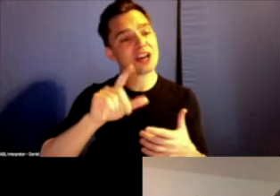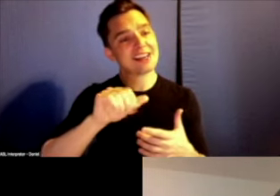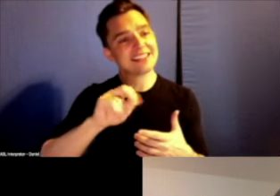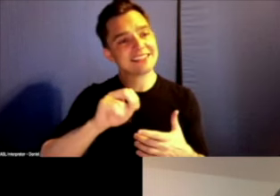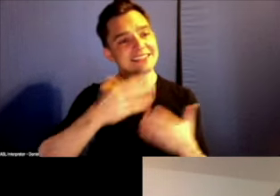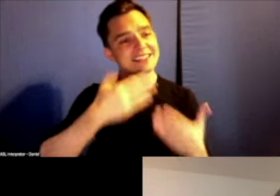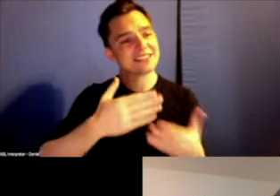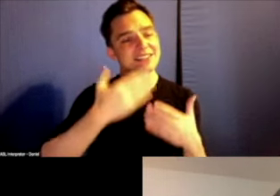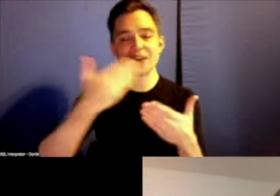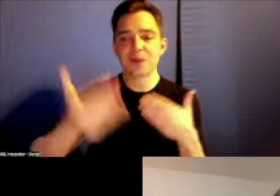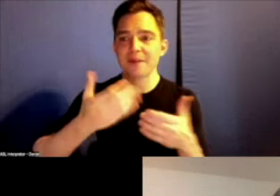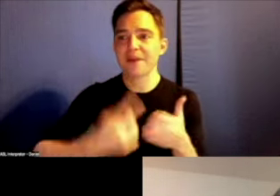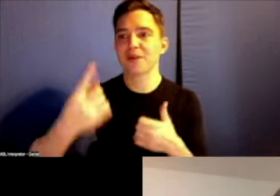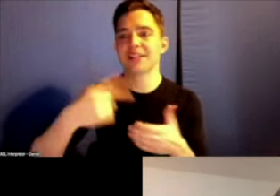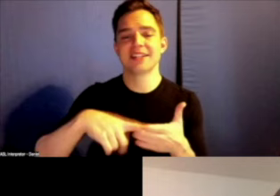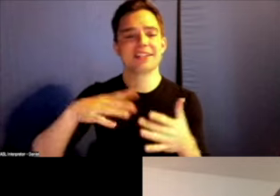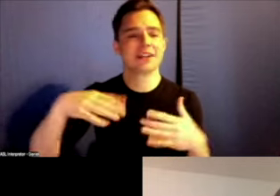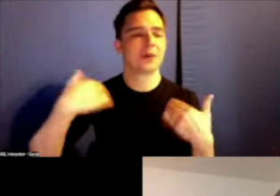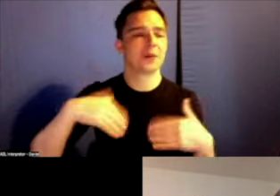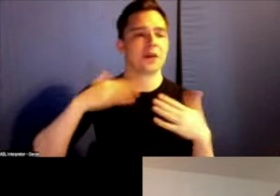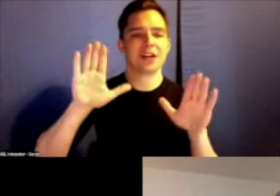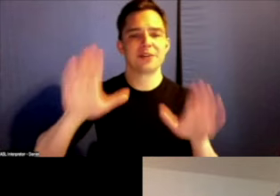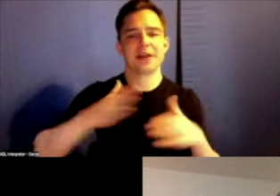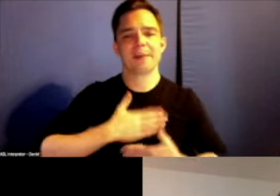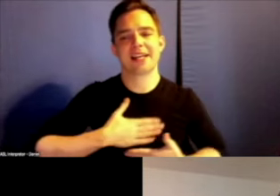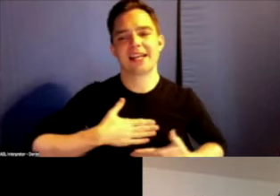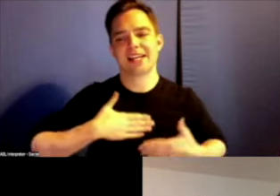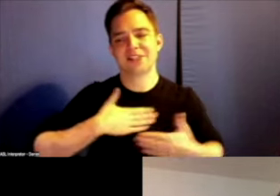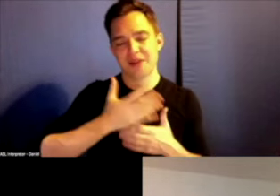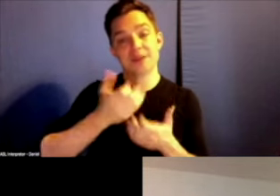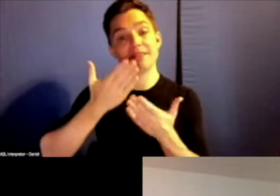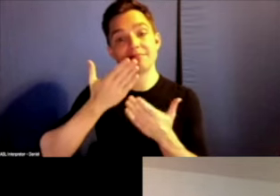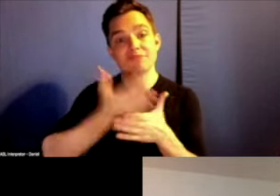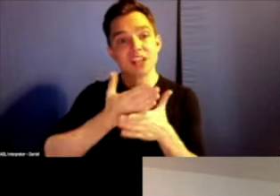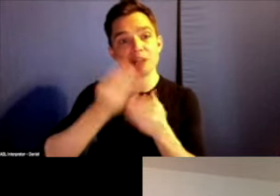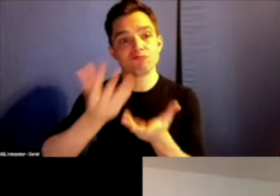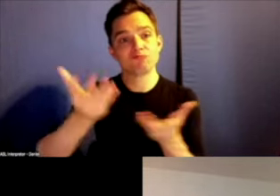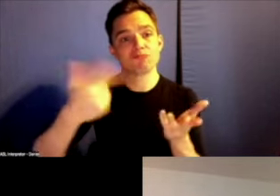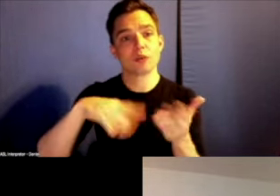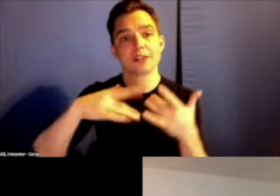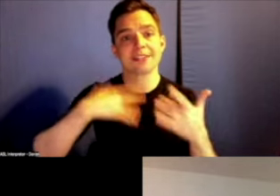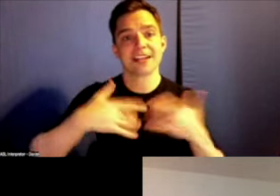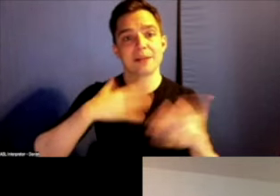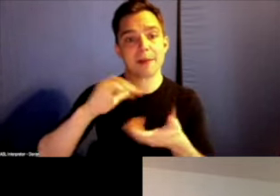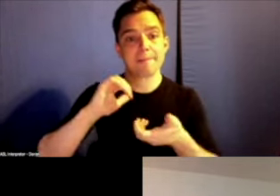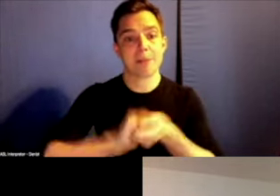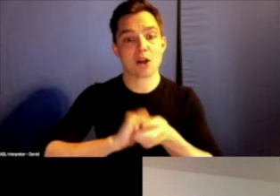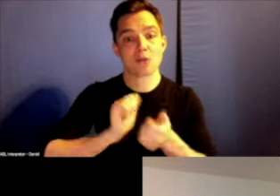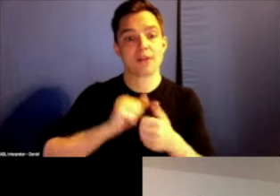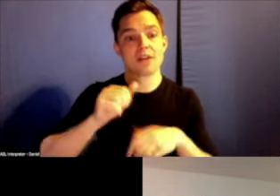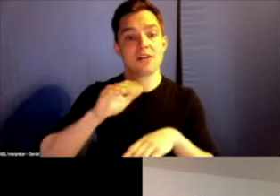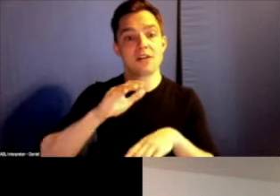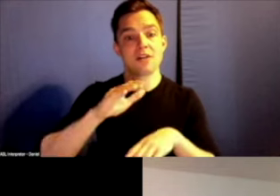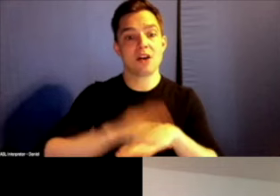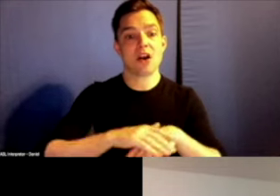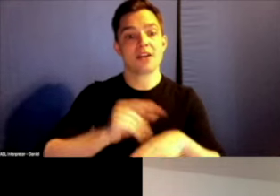everybody. This is such a great pleasure. I want to share that we are excited to be partnering with On the Right